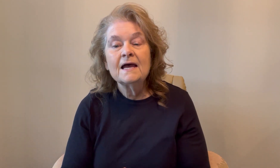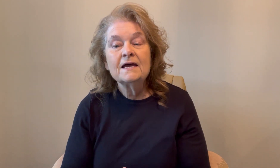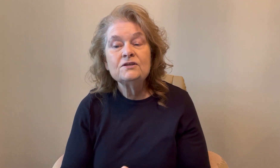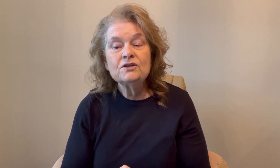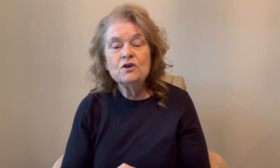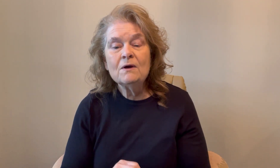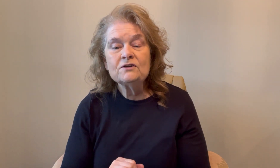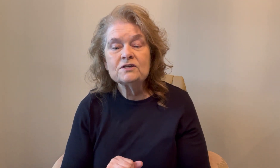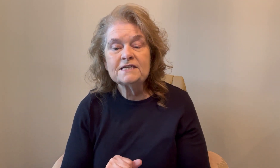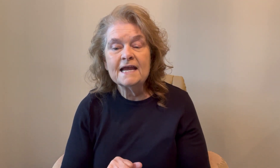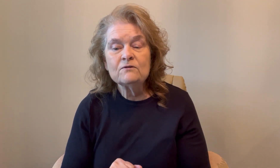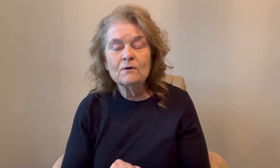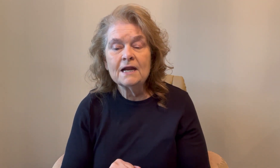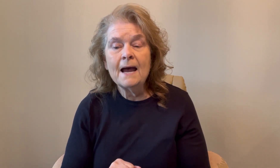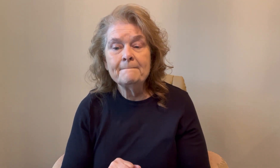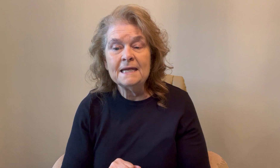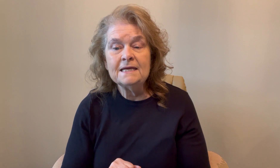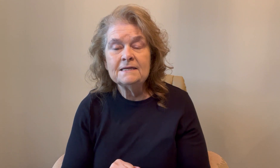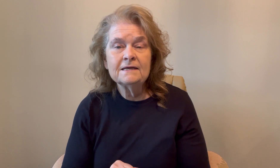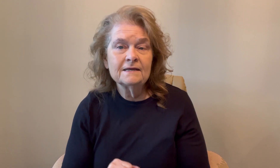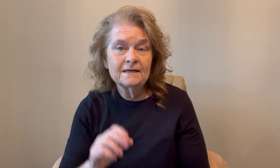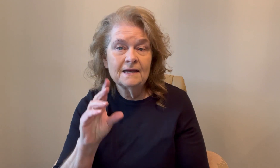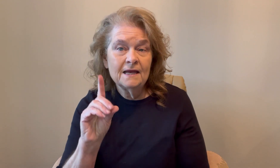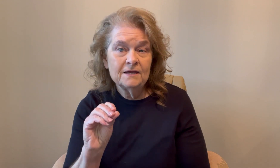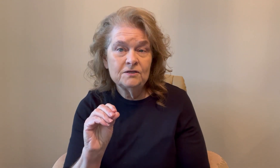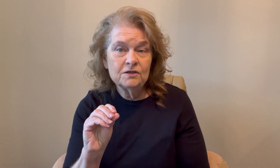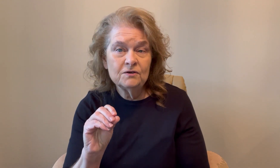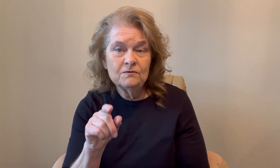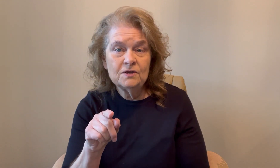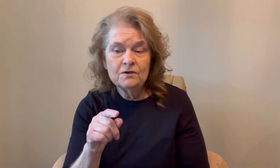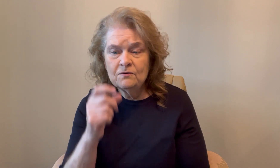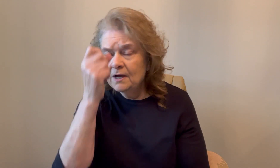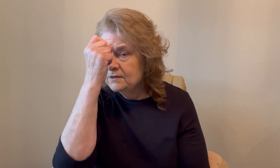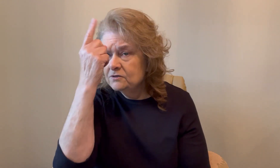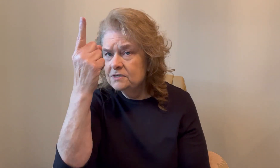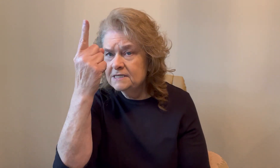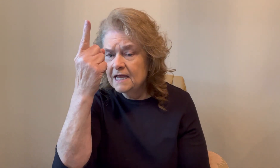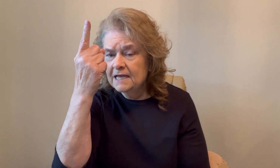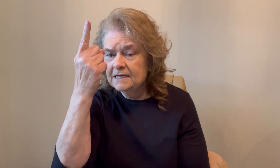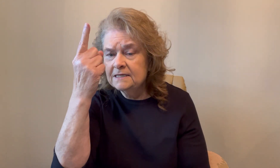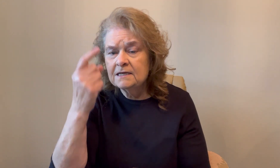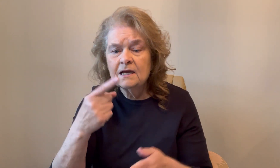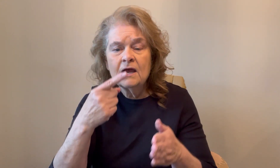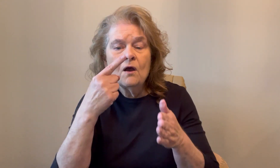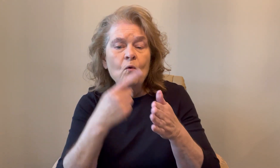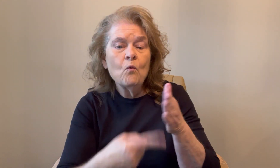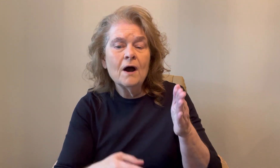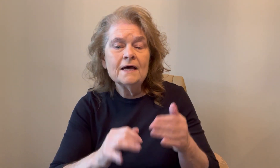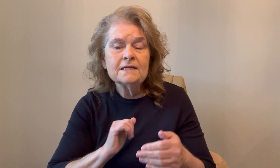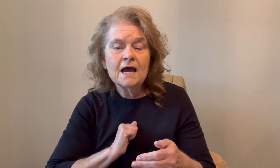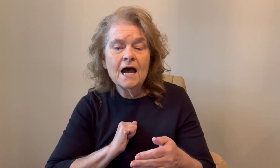Do you understand what I mean? Do you understand what